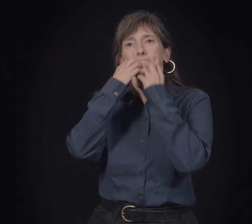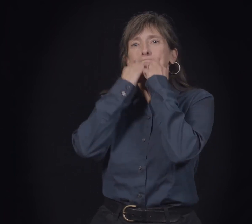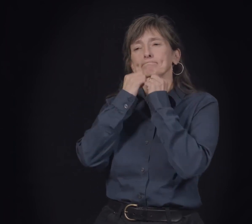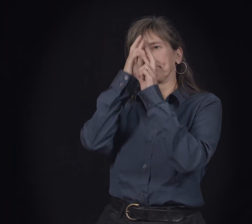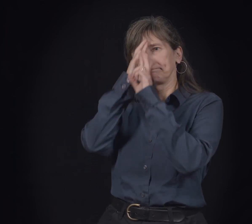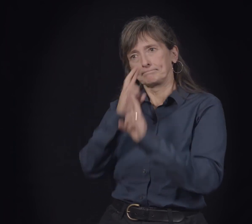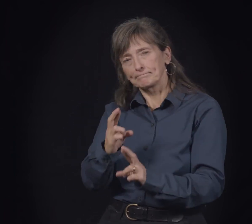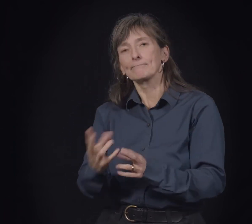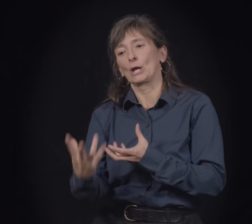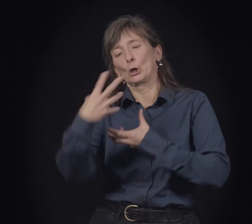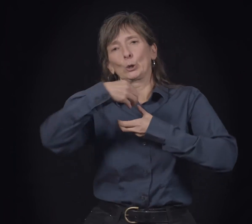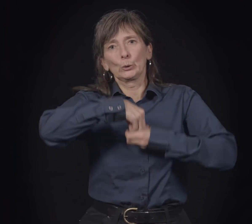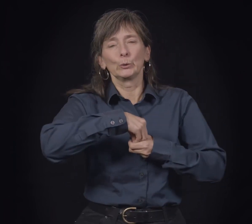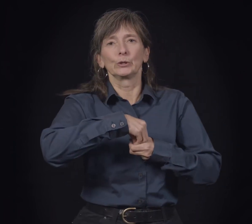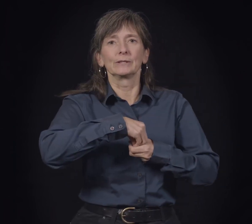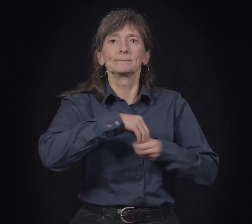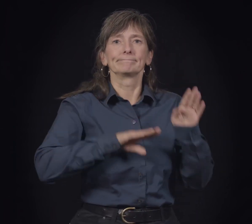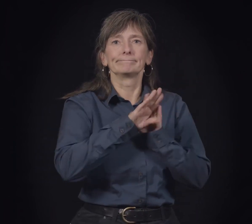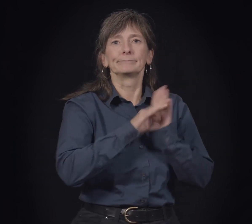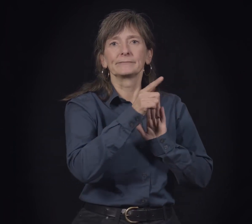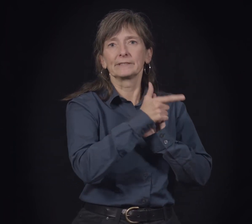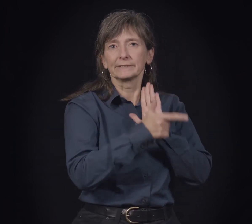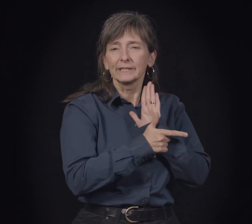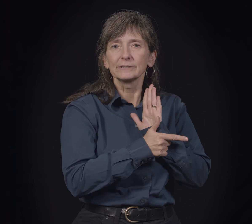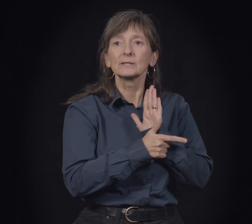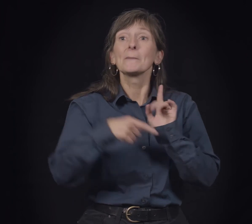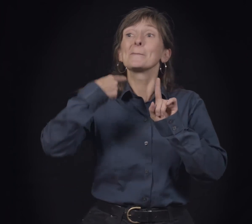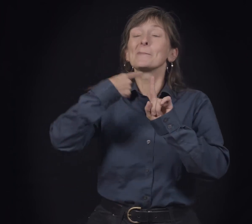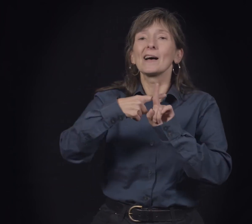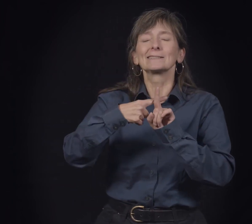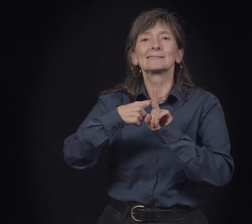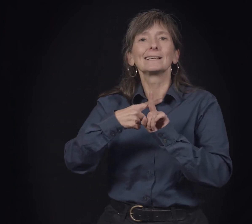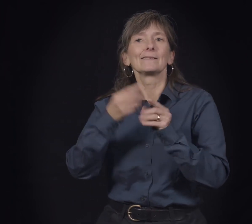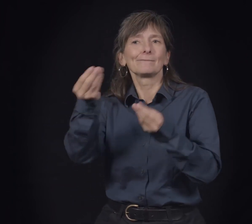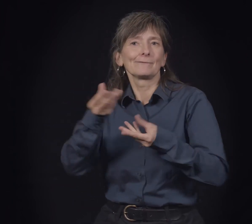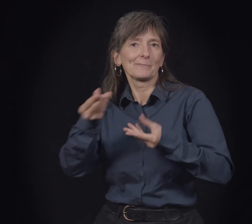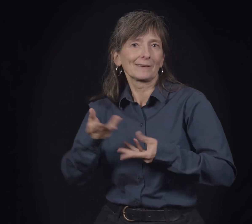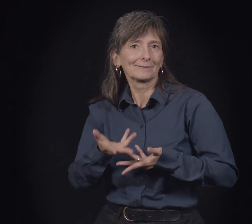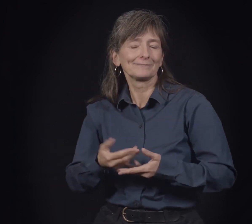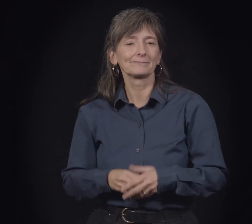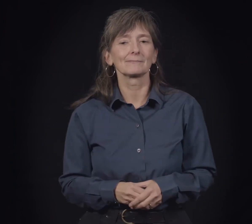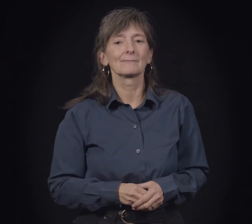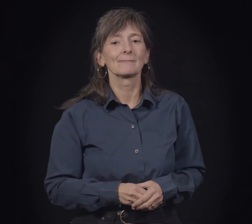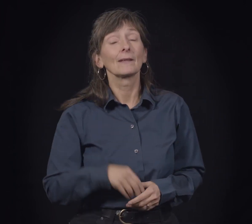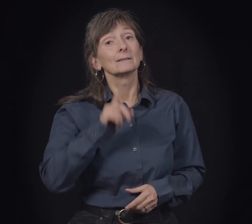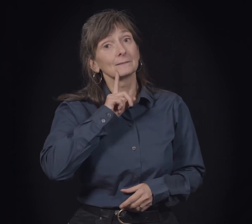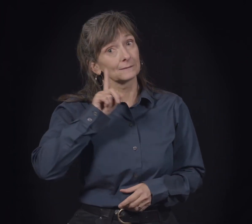and included in legislation and ongoing feedback. The deaf community shared valuable